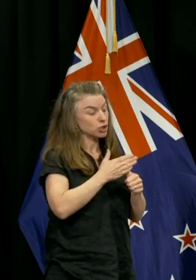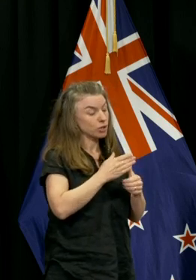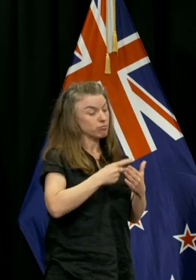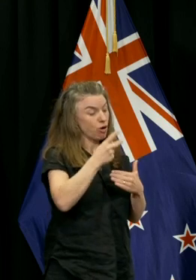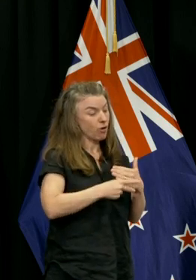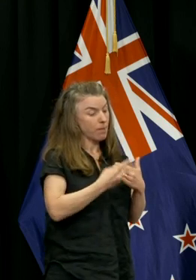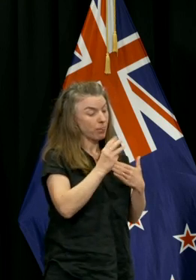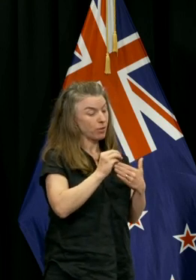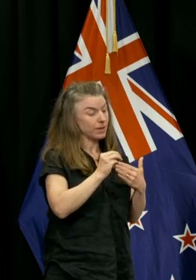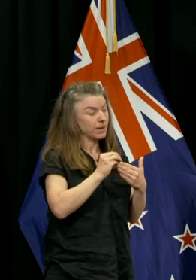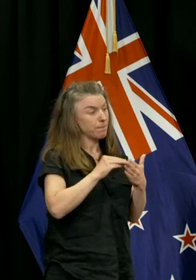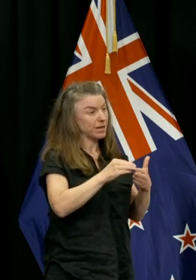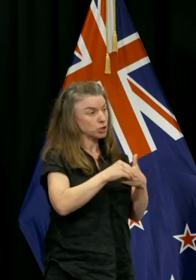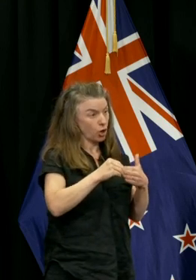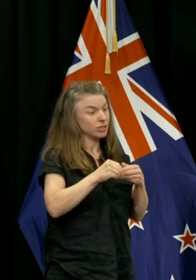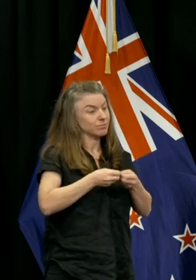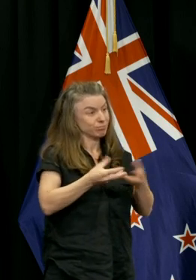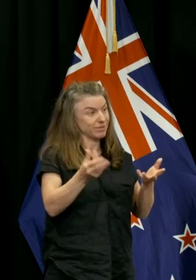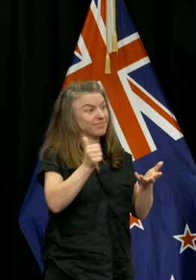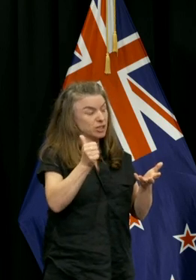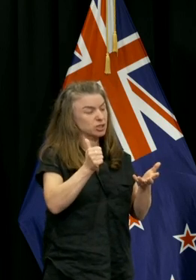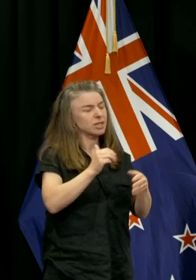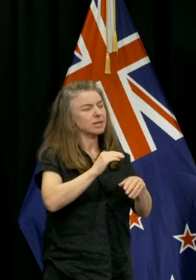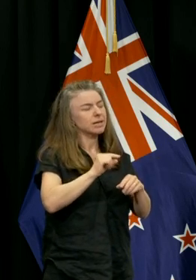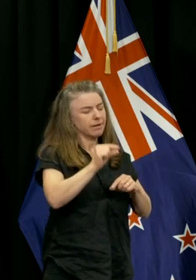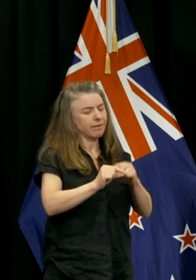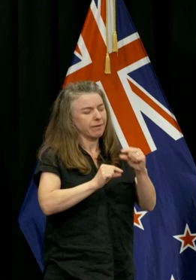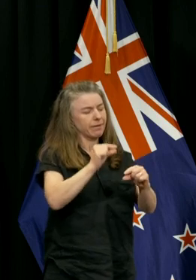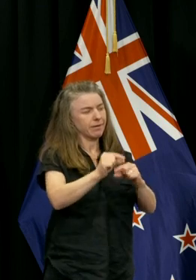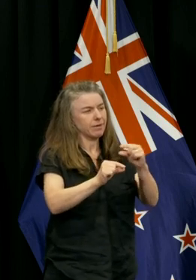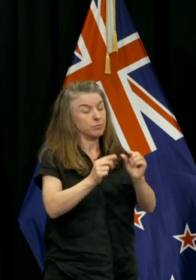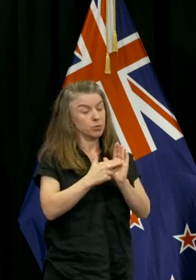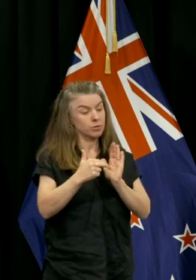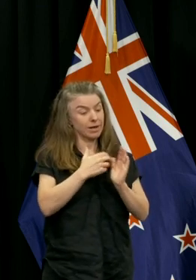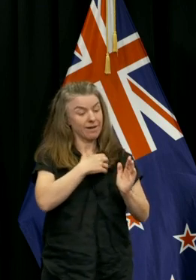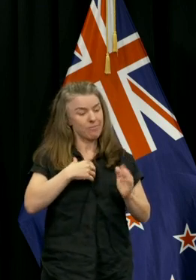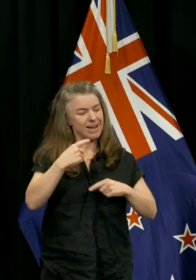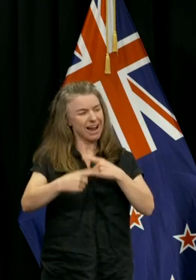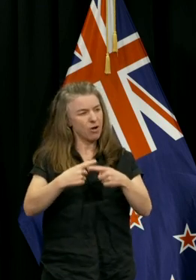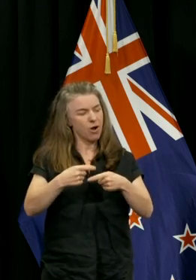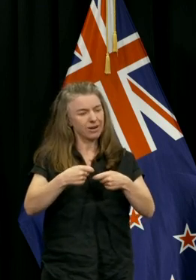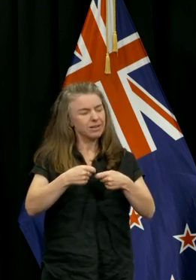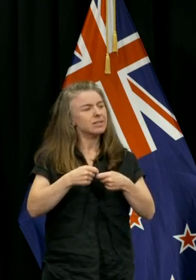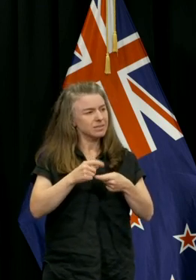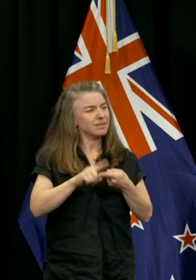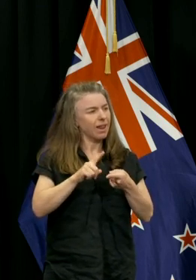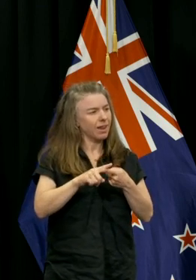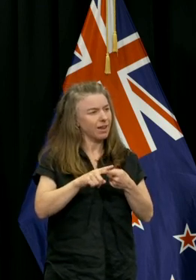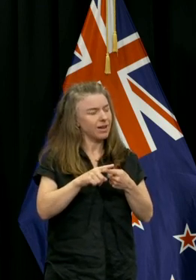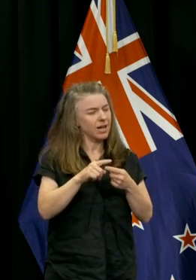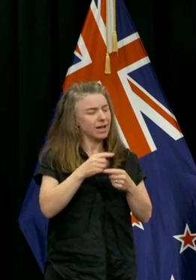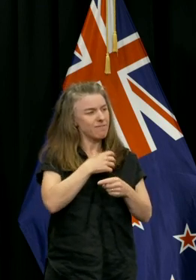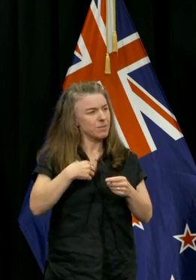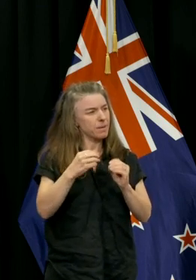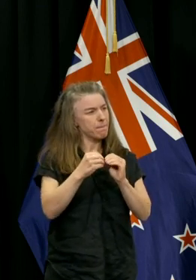unleashed. That'll be put in over time into the system. The New Zealand government continues to issue government bonds, as we always had. In